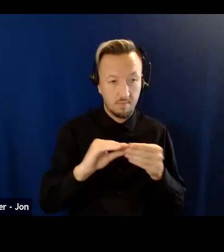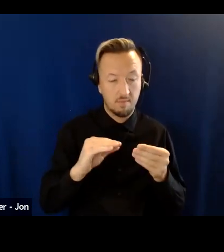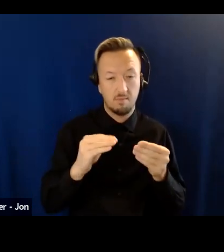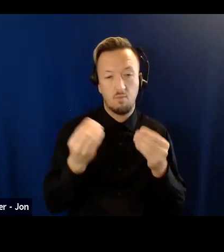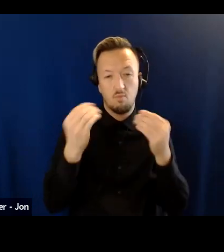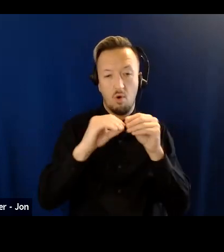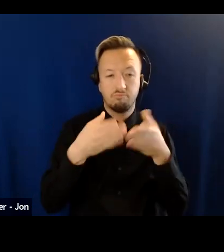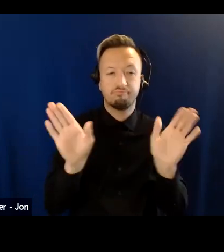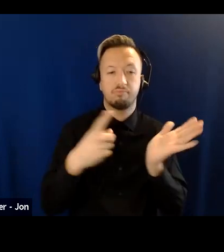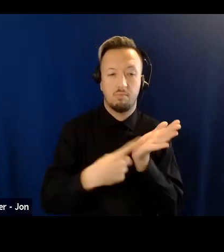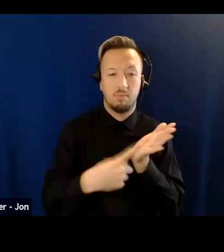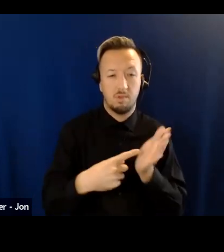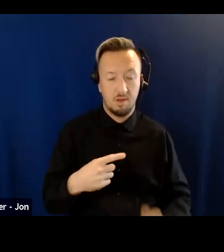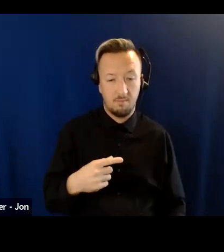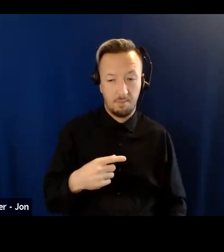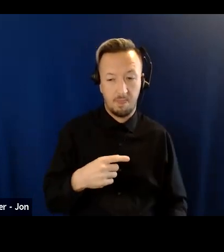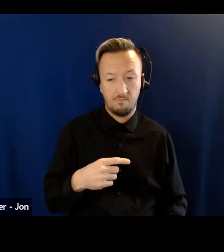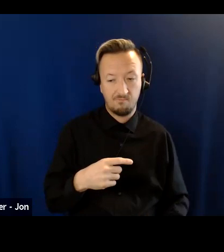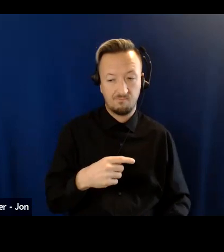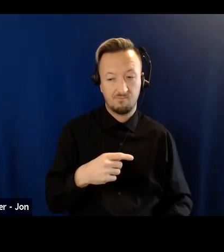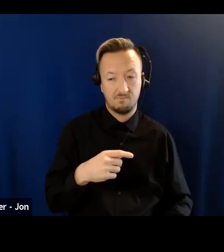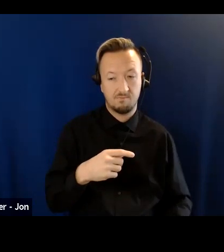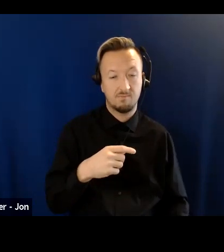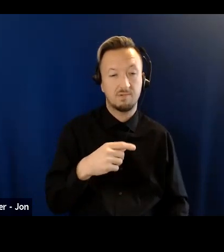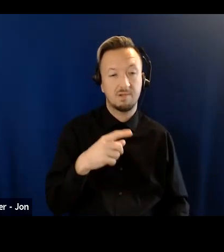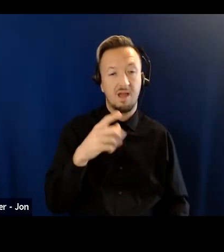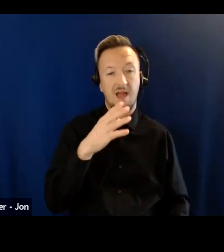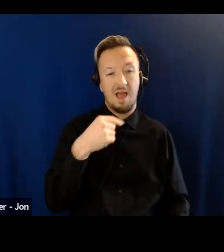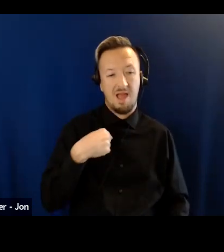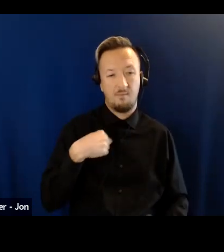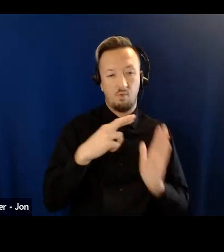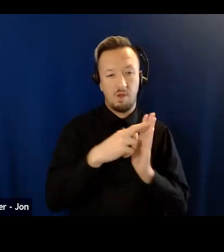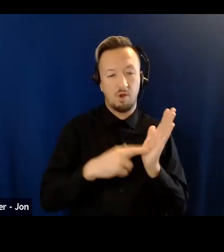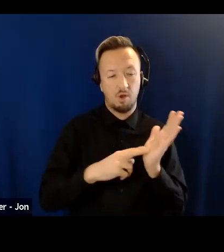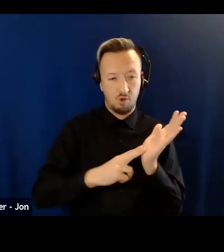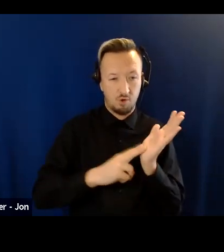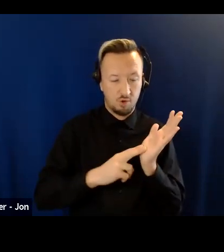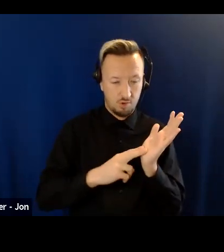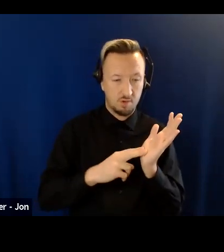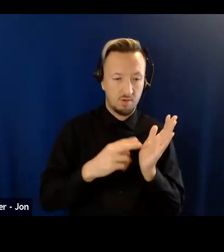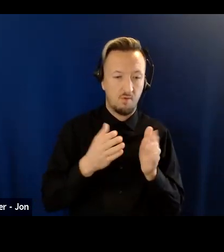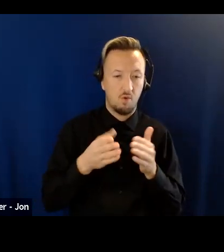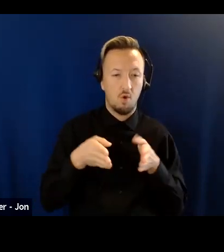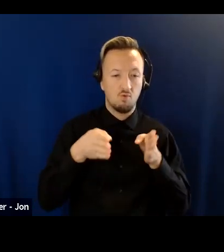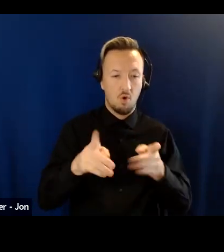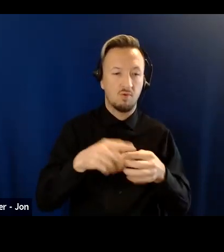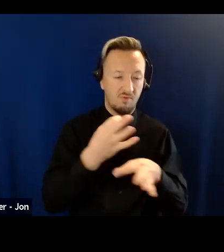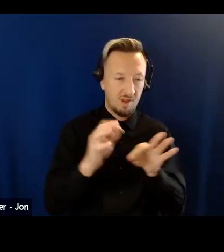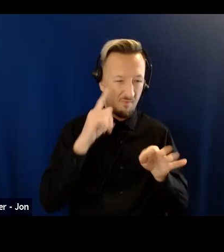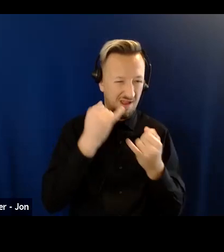broadly. Hi, my name's Jody Bainey. I'm a registered nurse and also the director of programs for Roads to Freedom Center for Independent